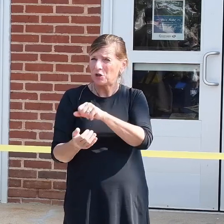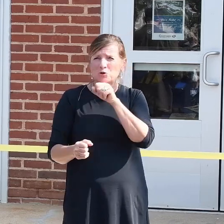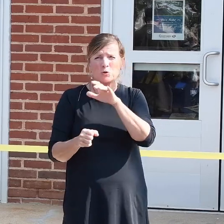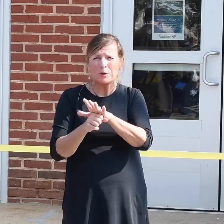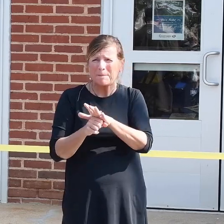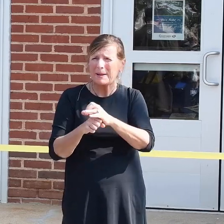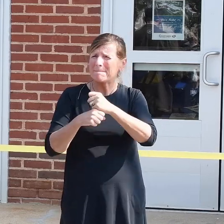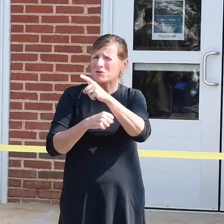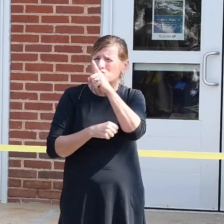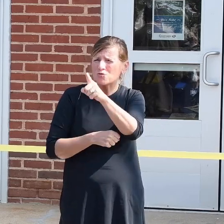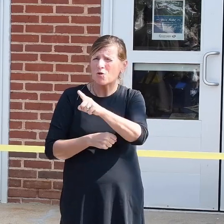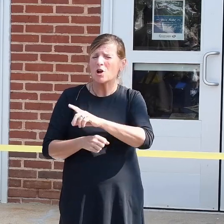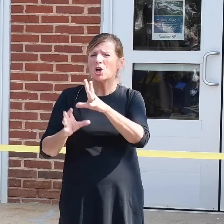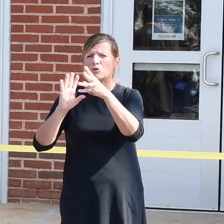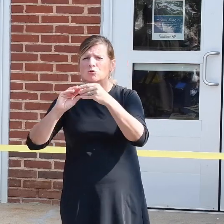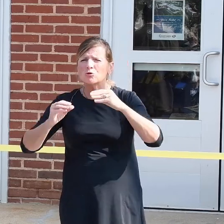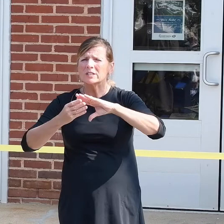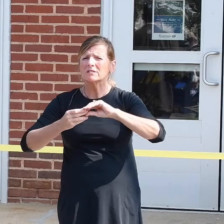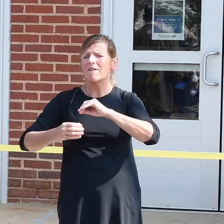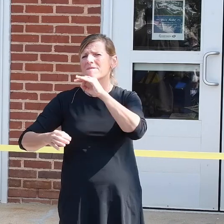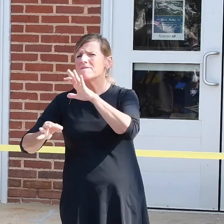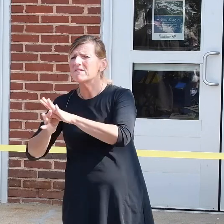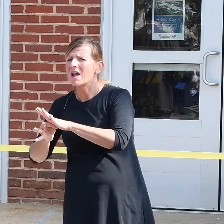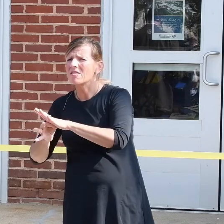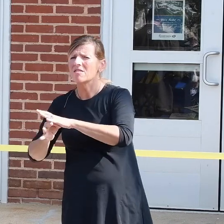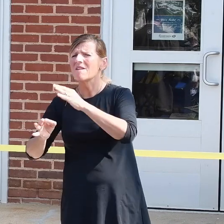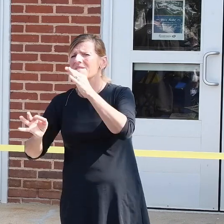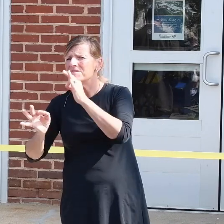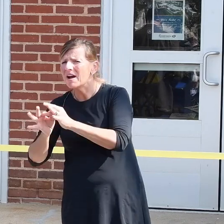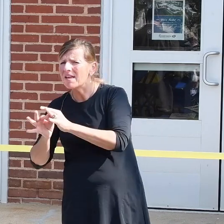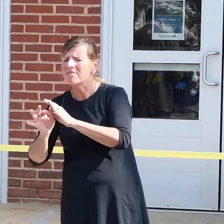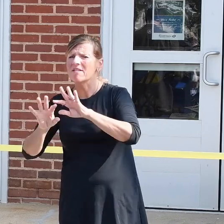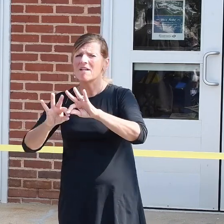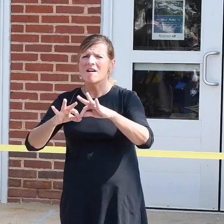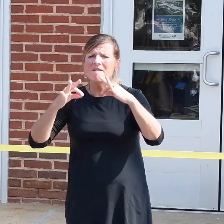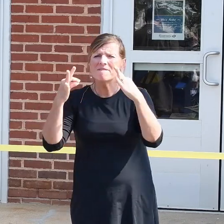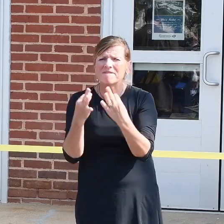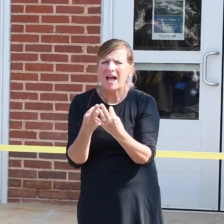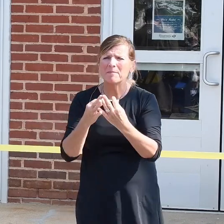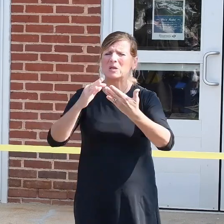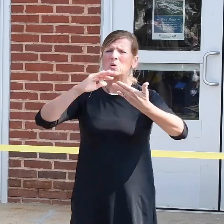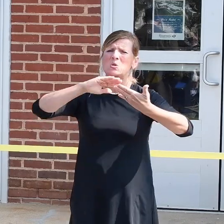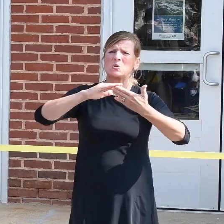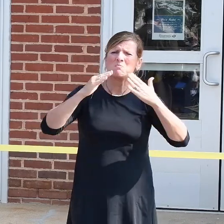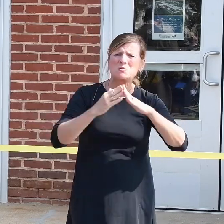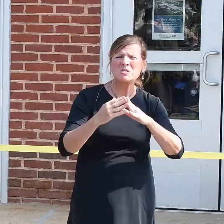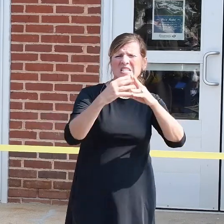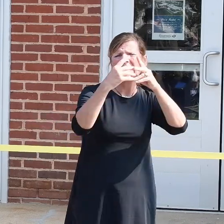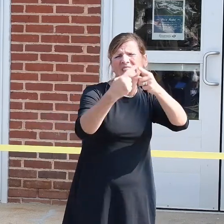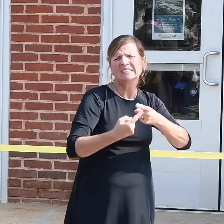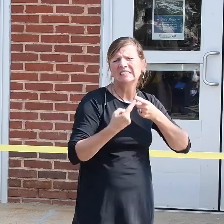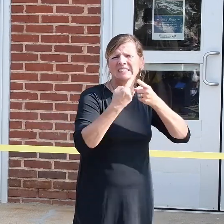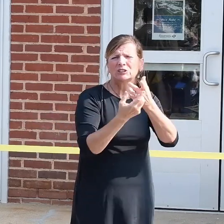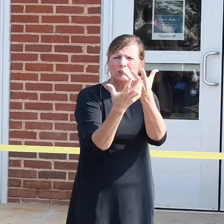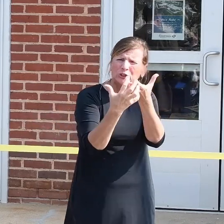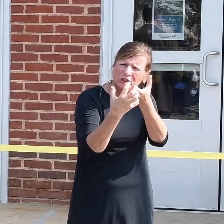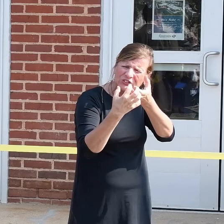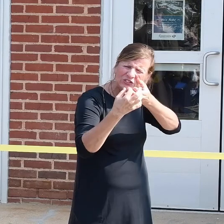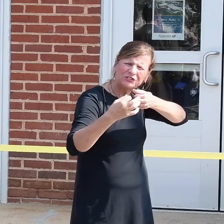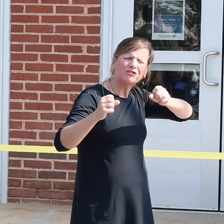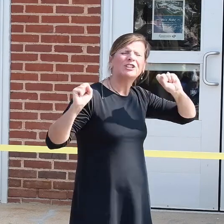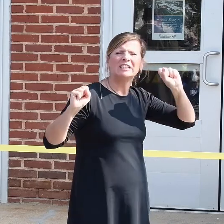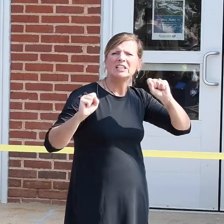faith, family, community, and struggle for freedom are told, with deep gratitude